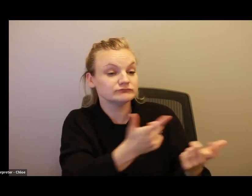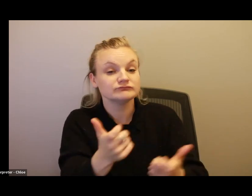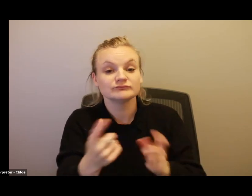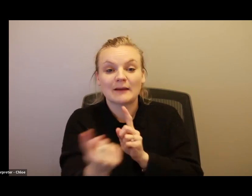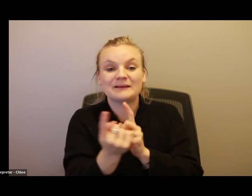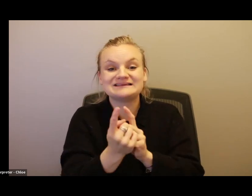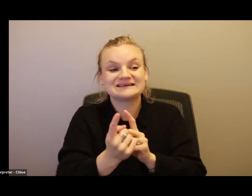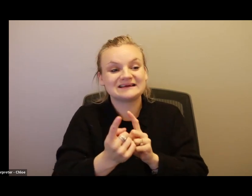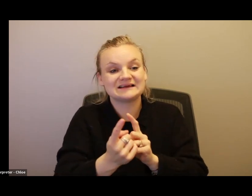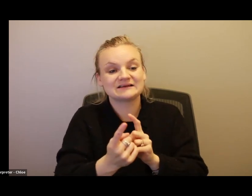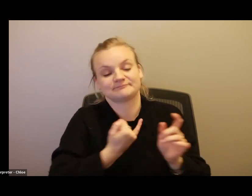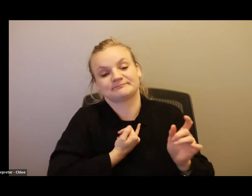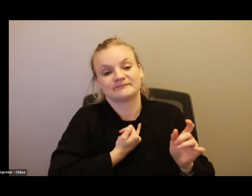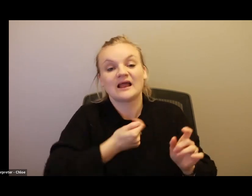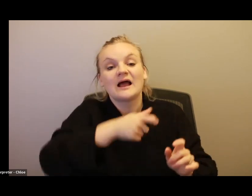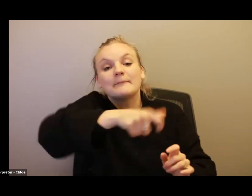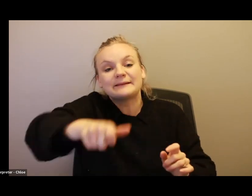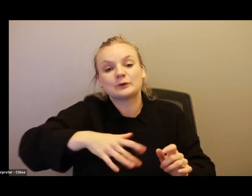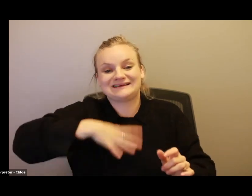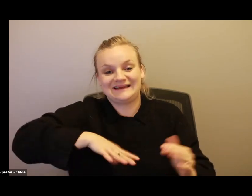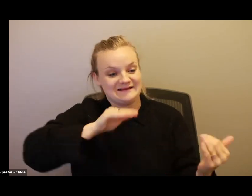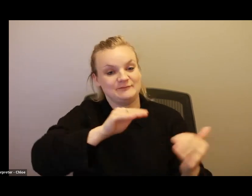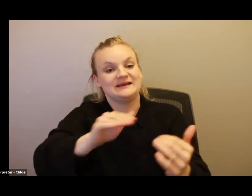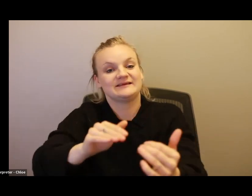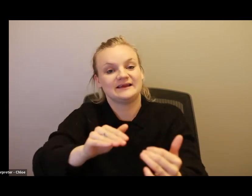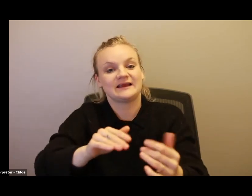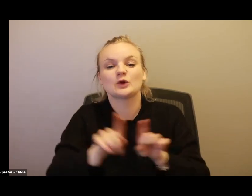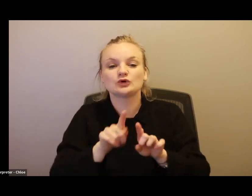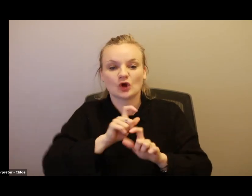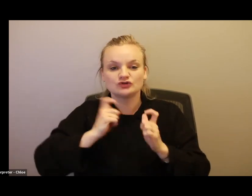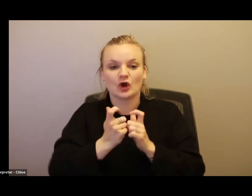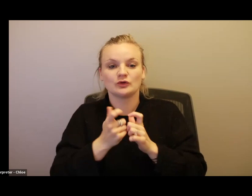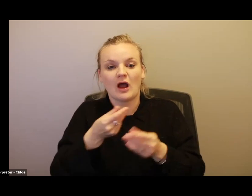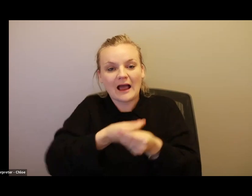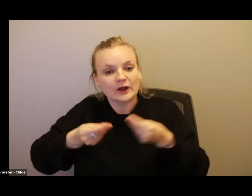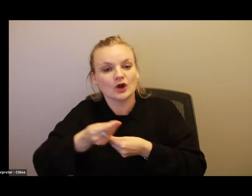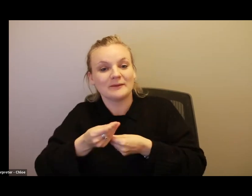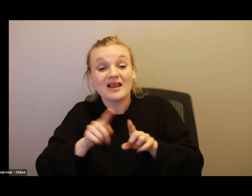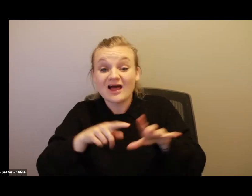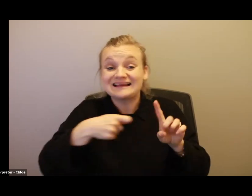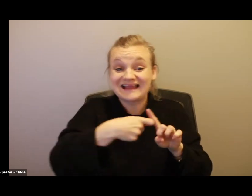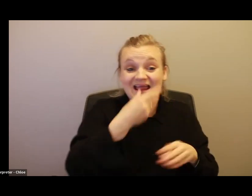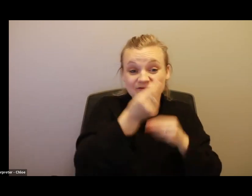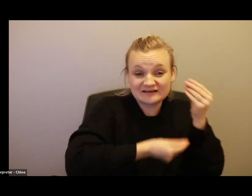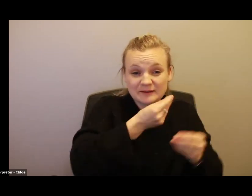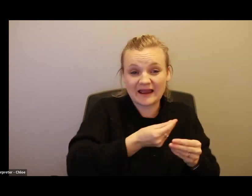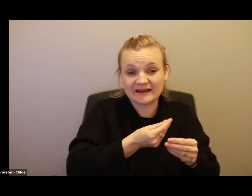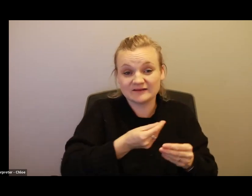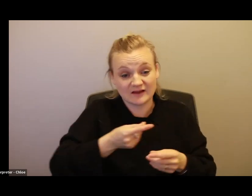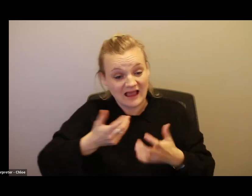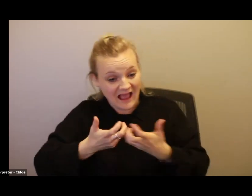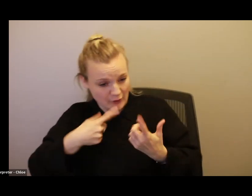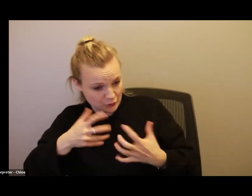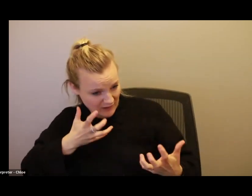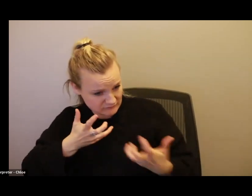people's needs in their communities and getting them involved in Doughnut Economics. And like what Kate and other people have been talking about the whole day of like, you know, it just becomes so